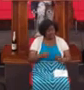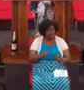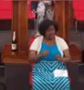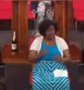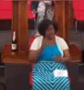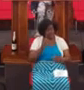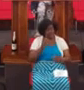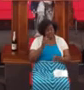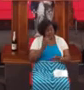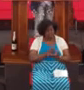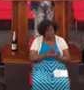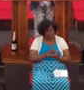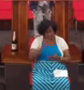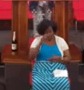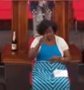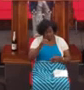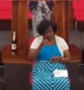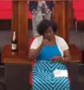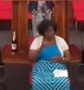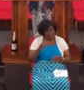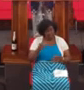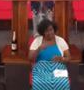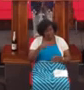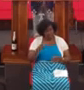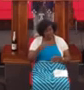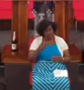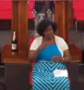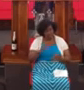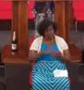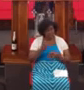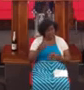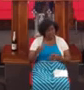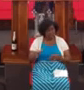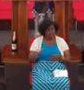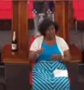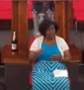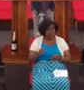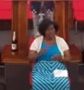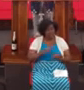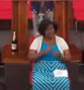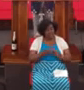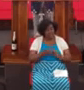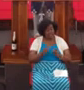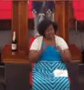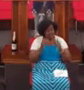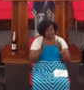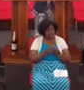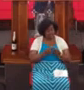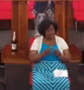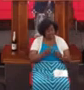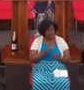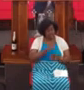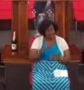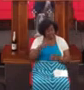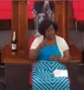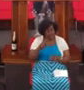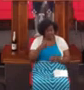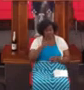him. The Pharisees was one of those religious groups in Jesus' day. They said there was